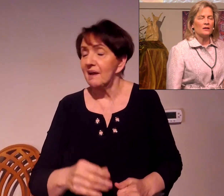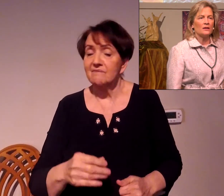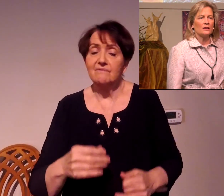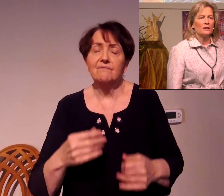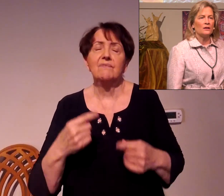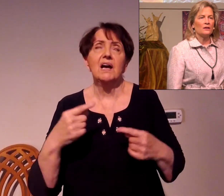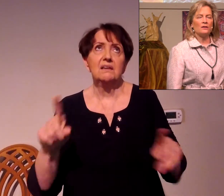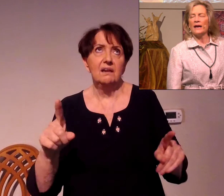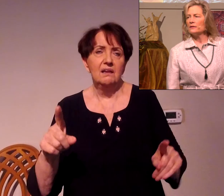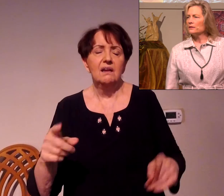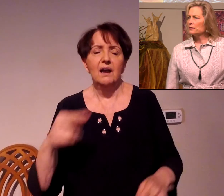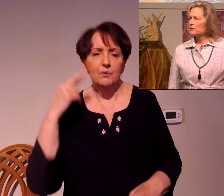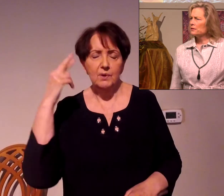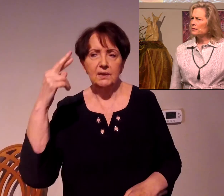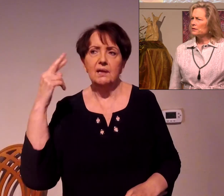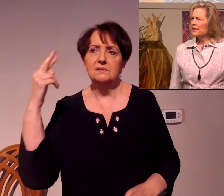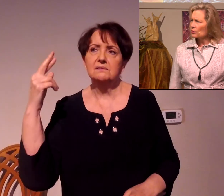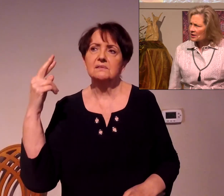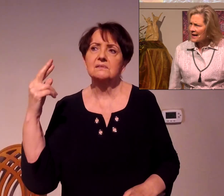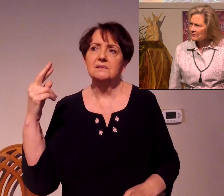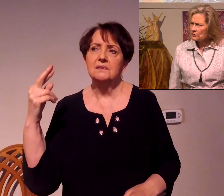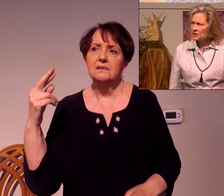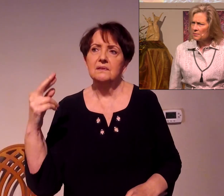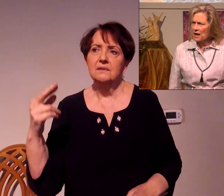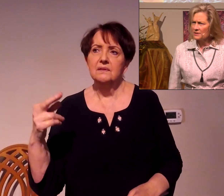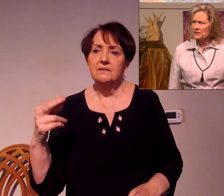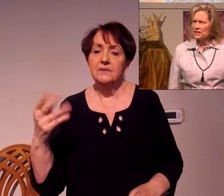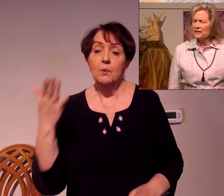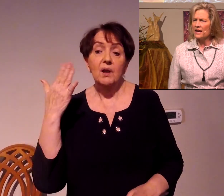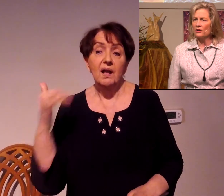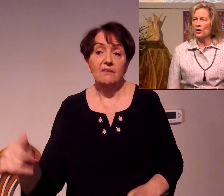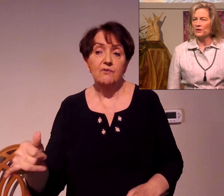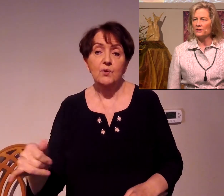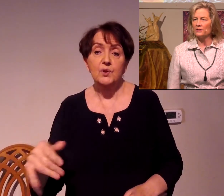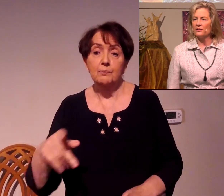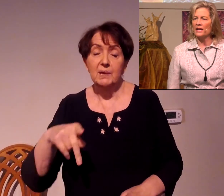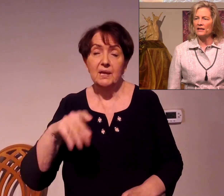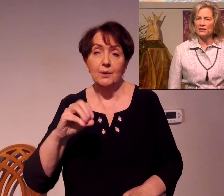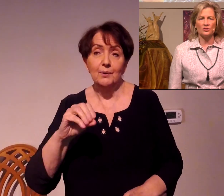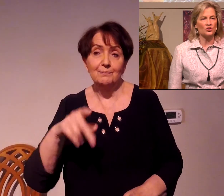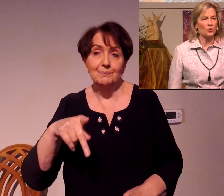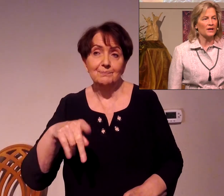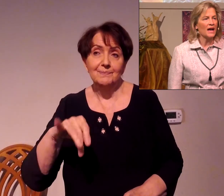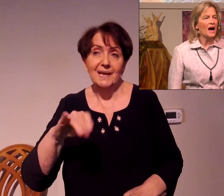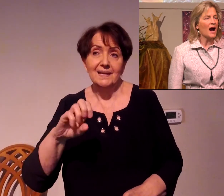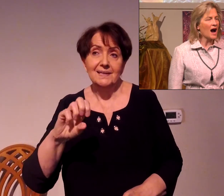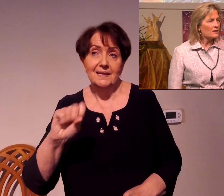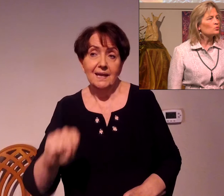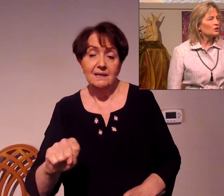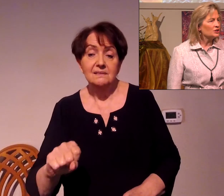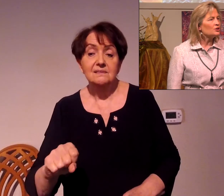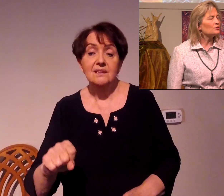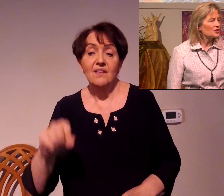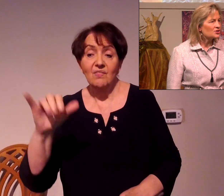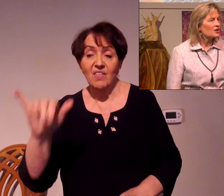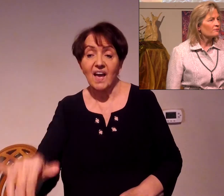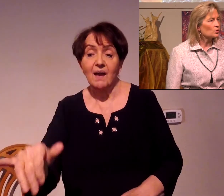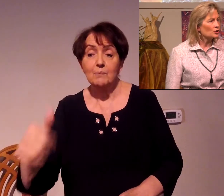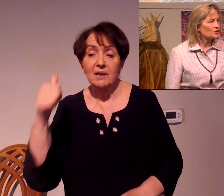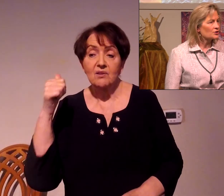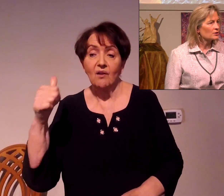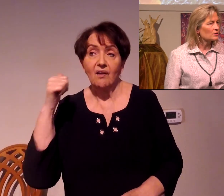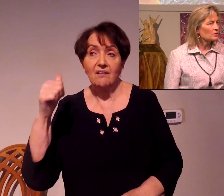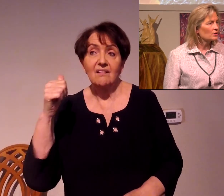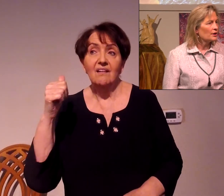realized that there were California poppies in that garden that I could enjoy, I really knew this